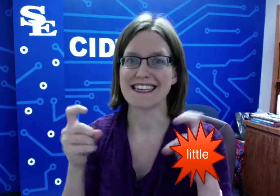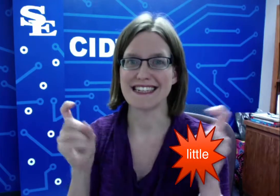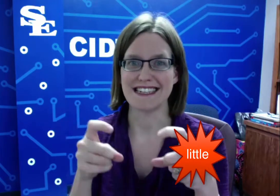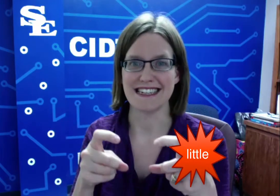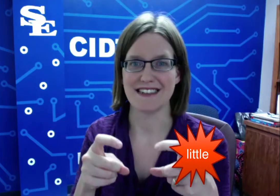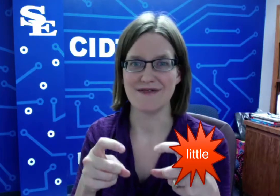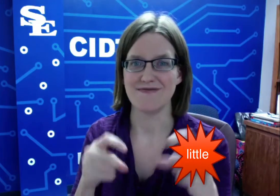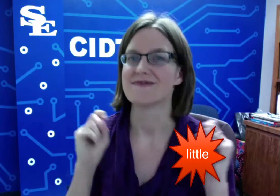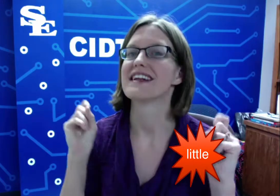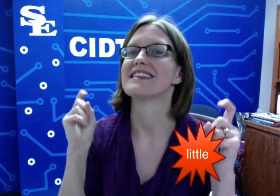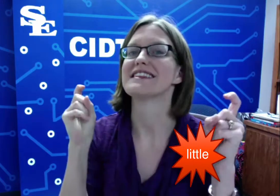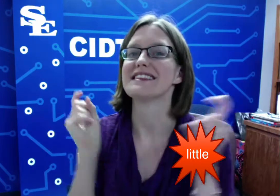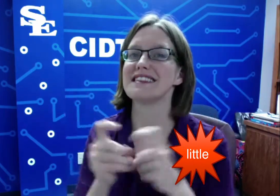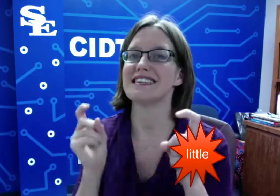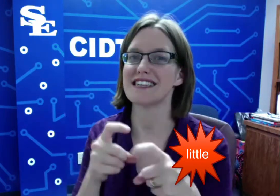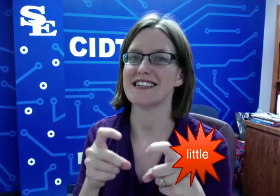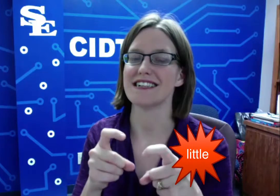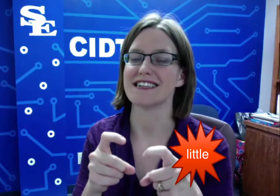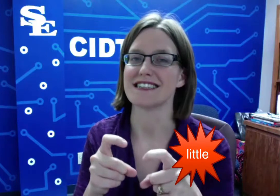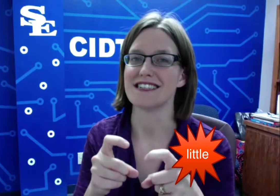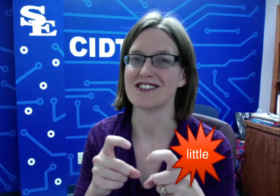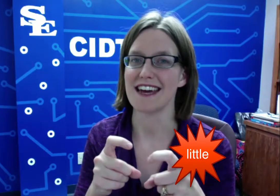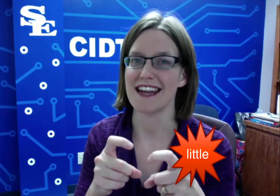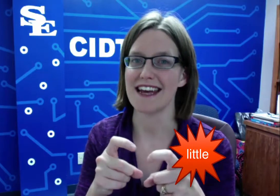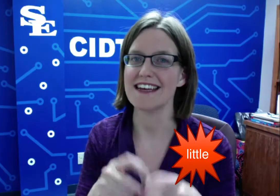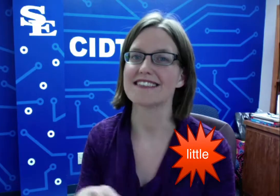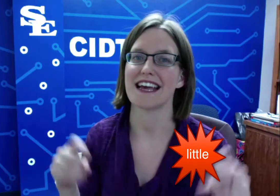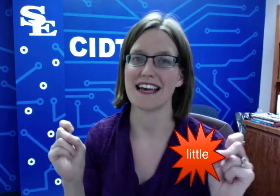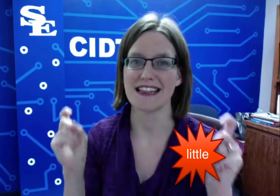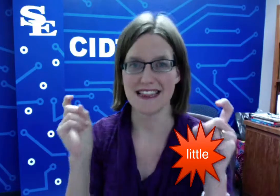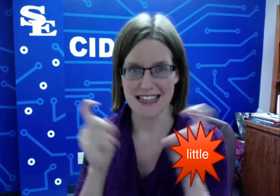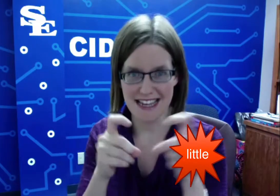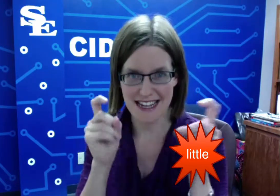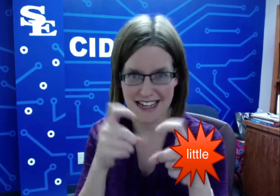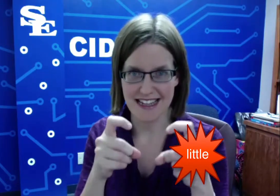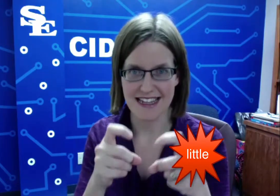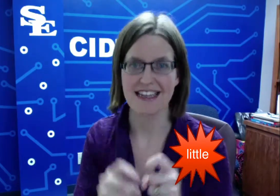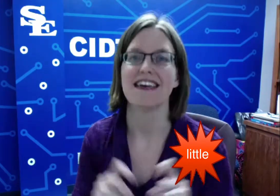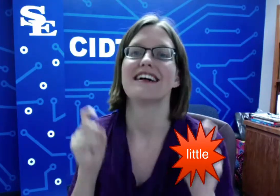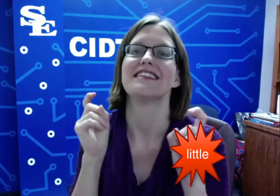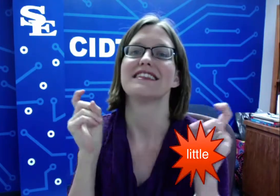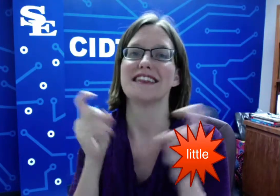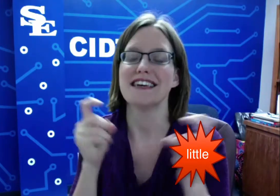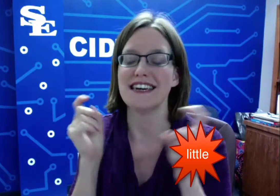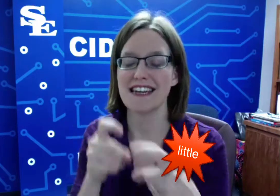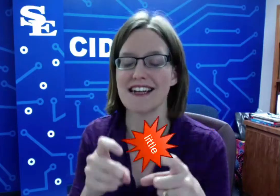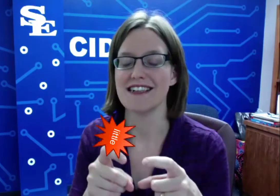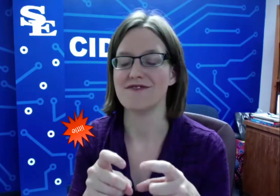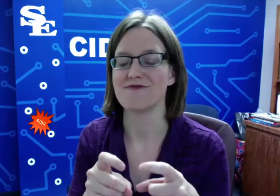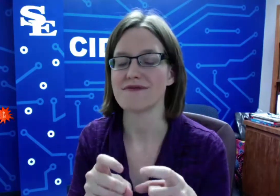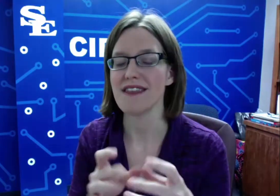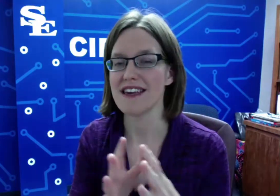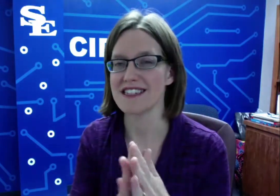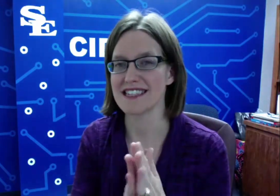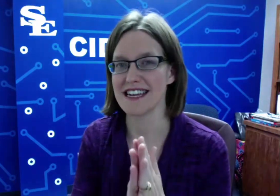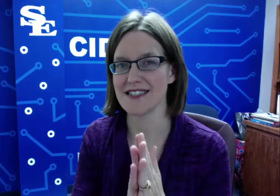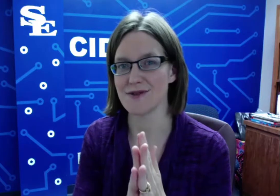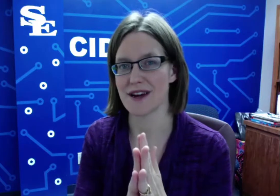little. Little. Did you get it? Say it, little. Little. Here's the next